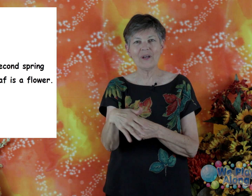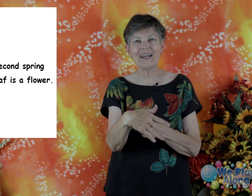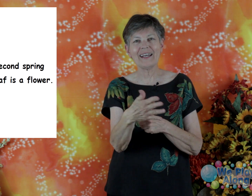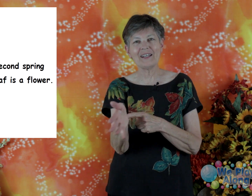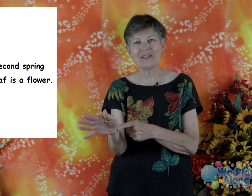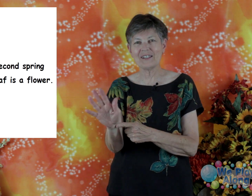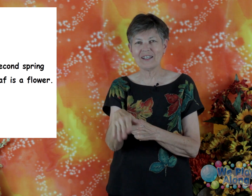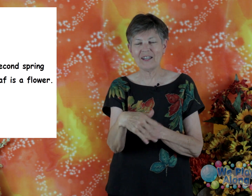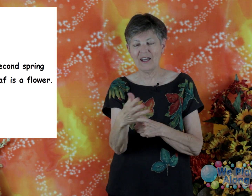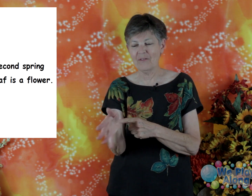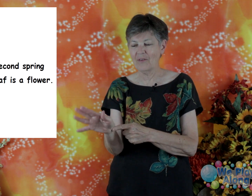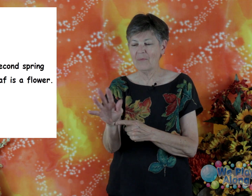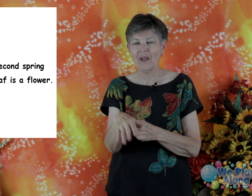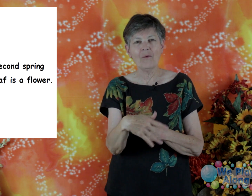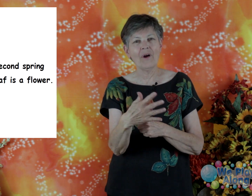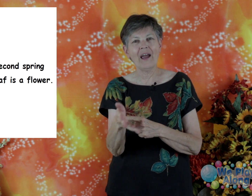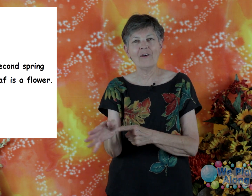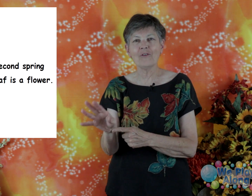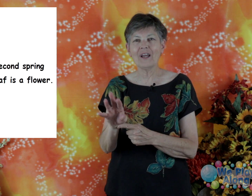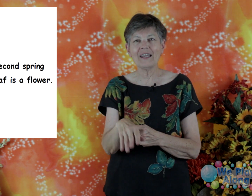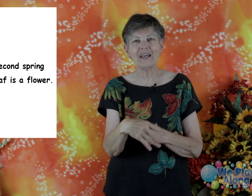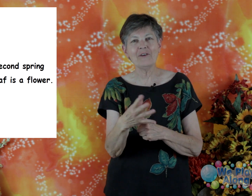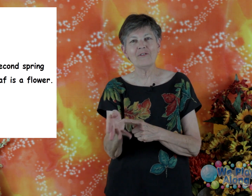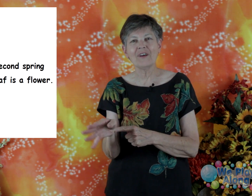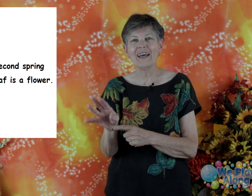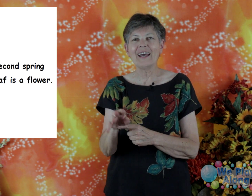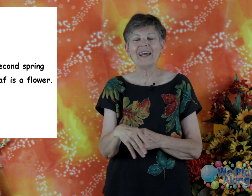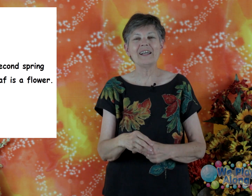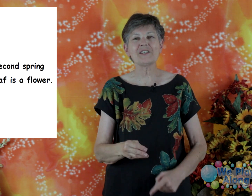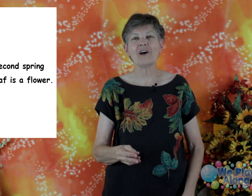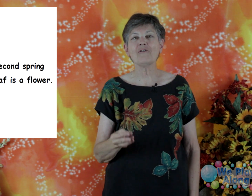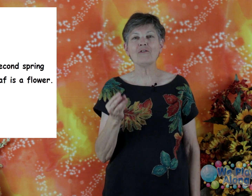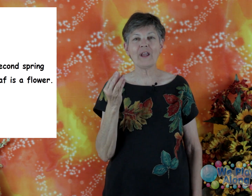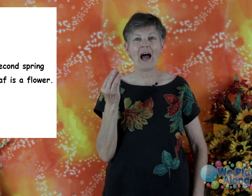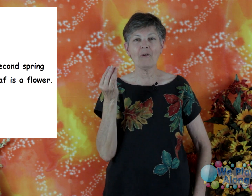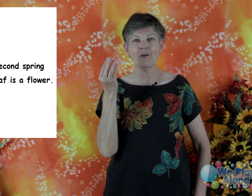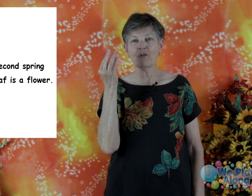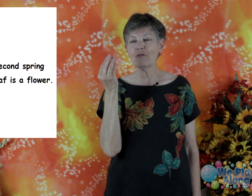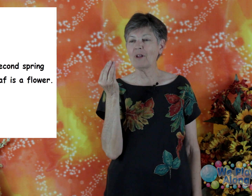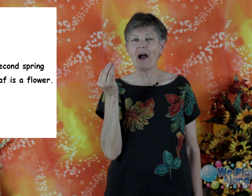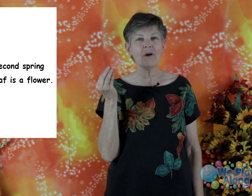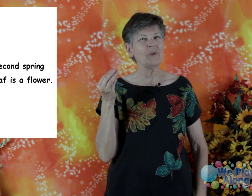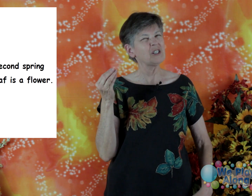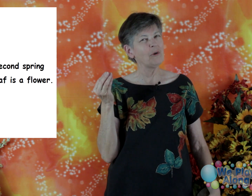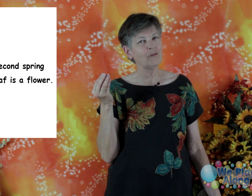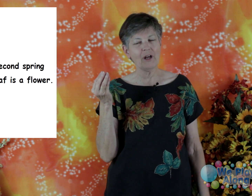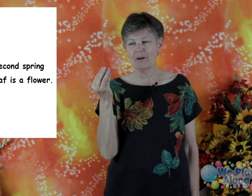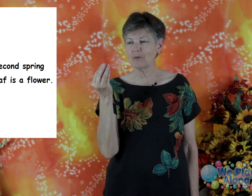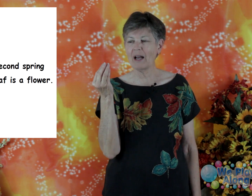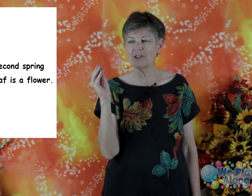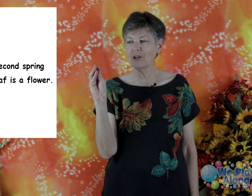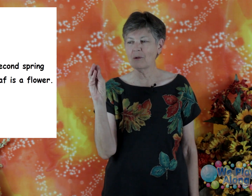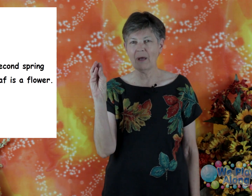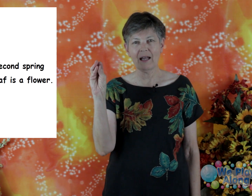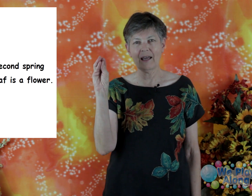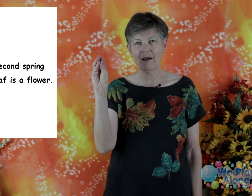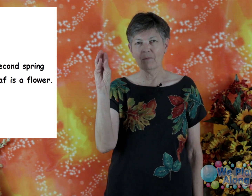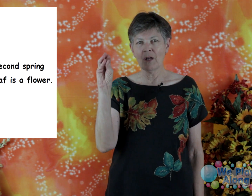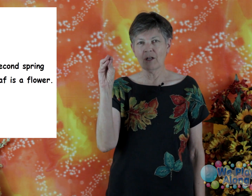twig, and this is the leaf, where every leaf is a flower. And for flower, we smell flowers, right? So you're going to make like a